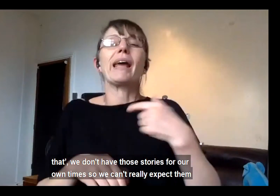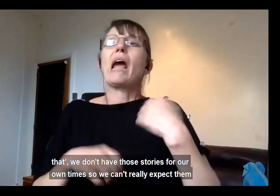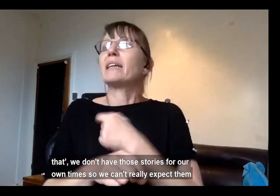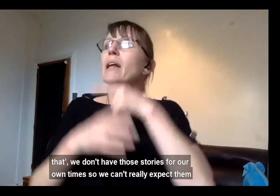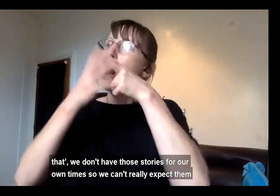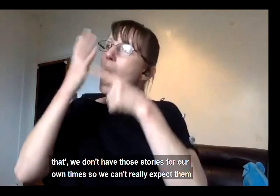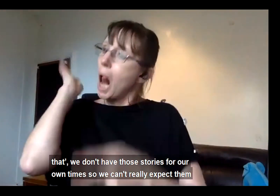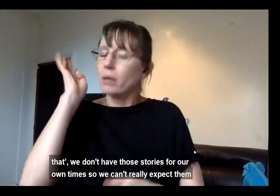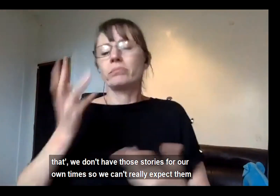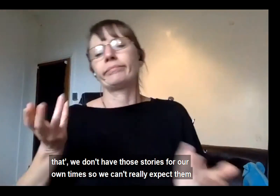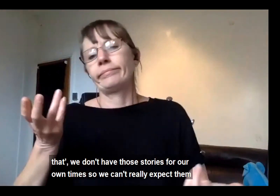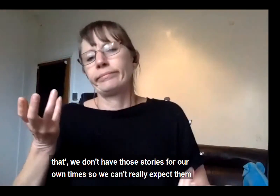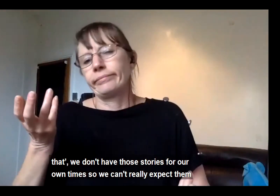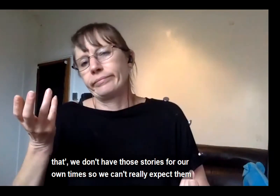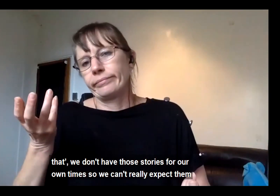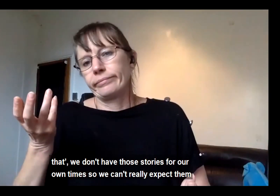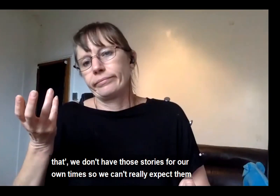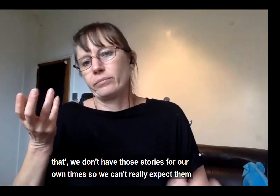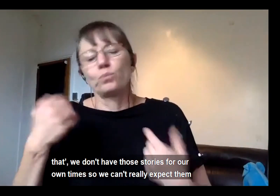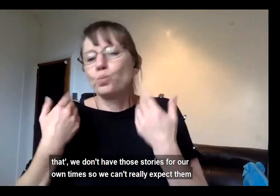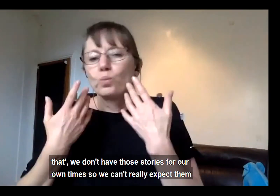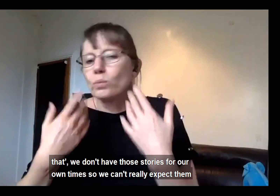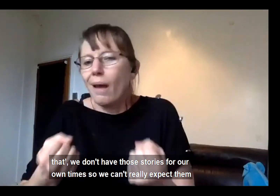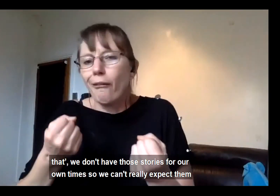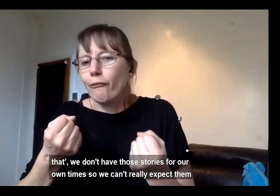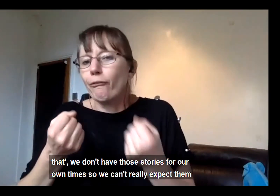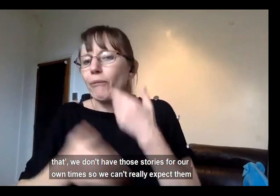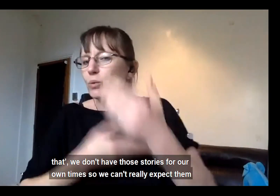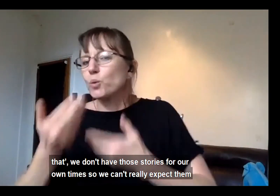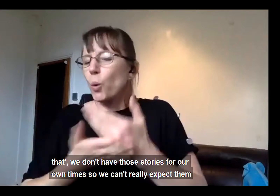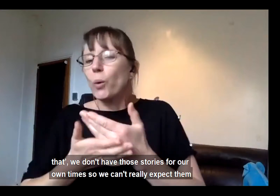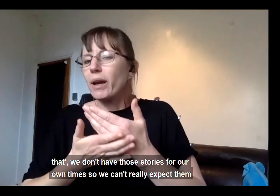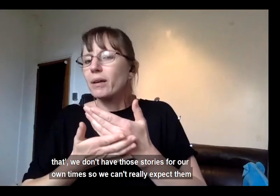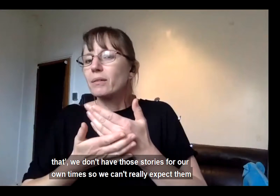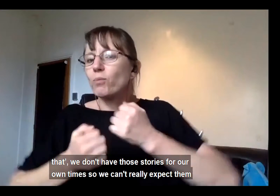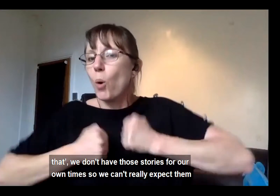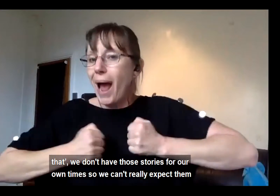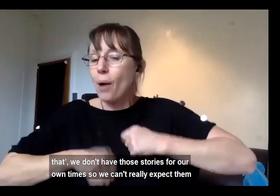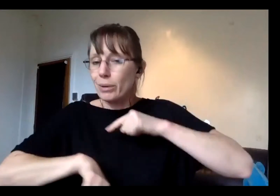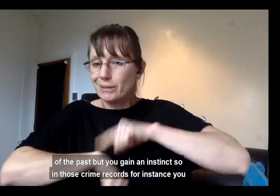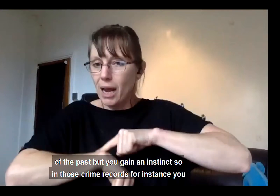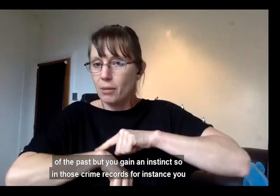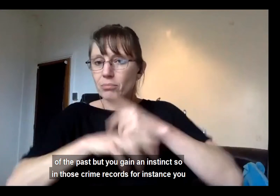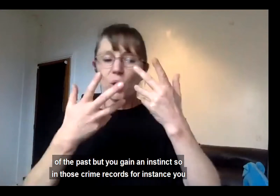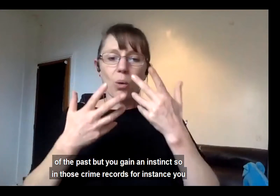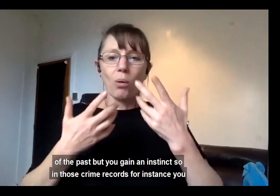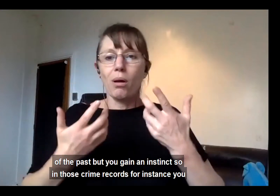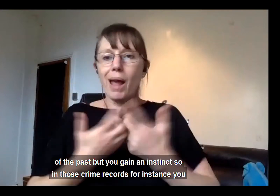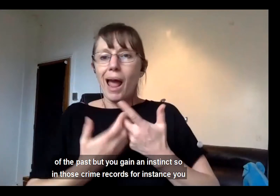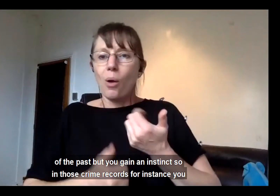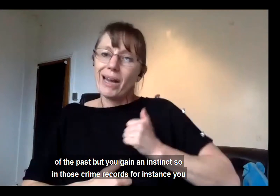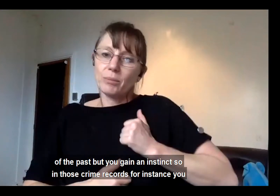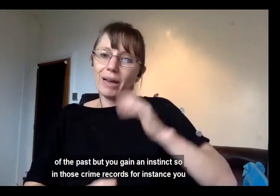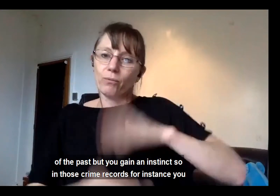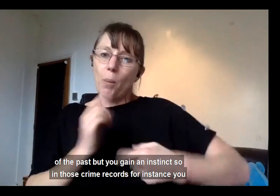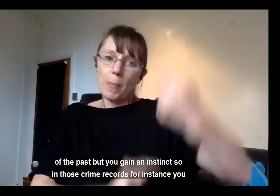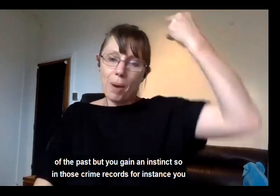that. We don't have those stories for our own times, so we can't really expect them of the past.